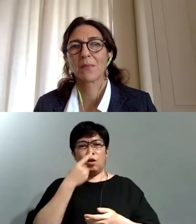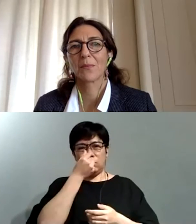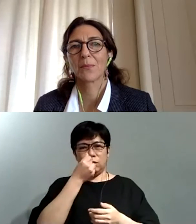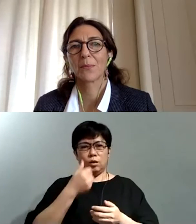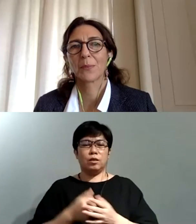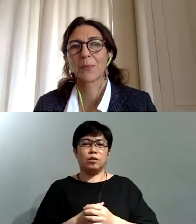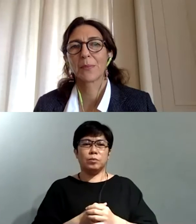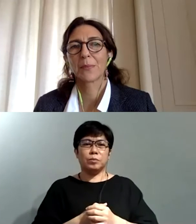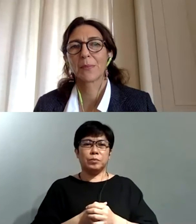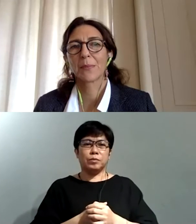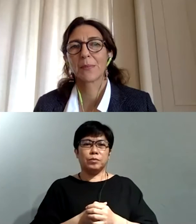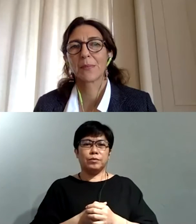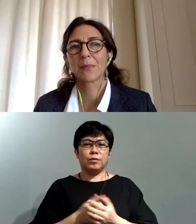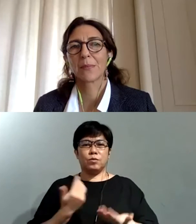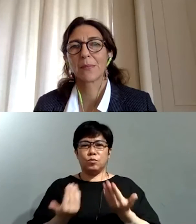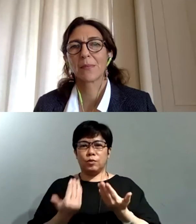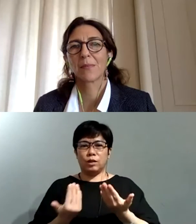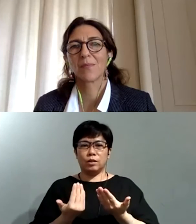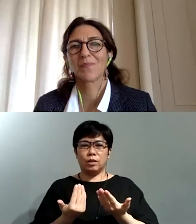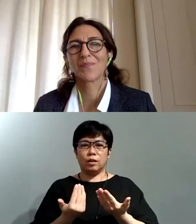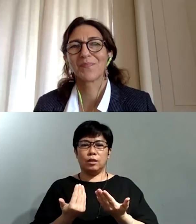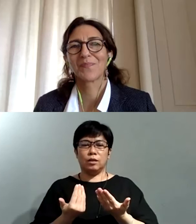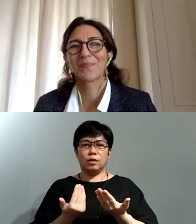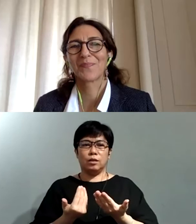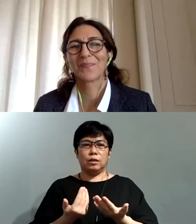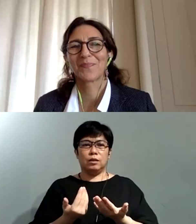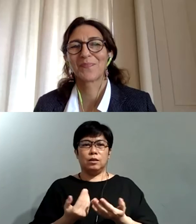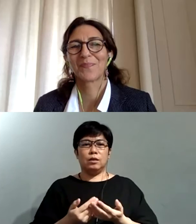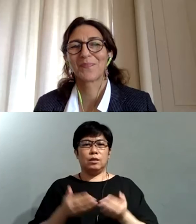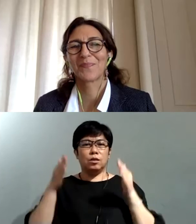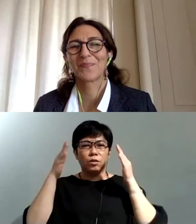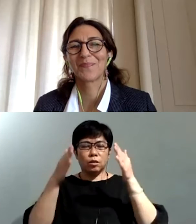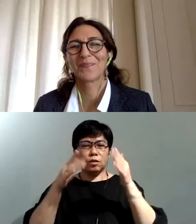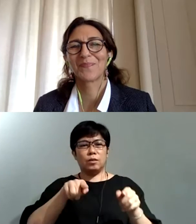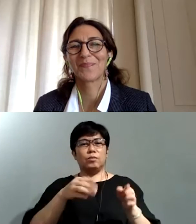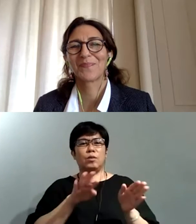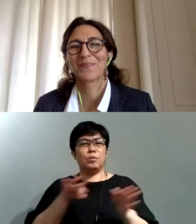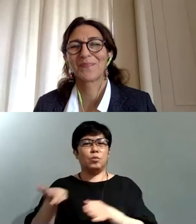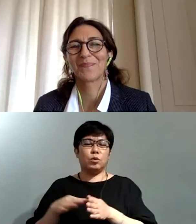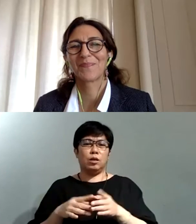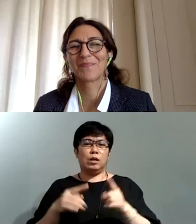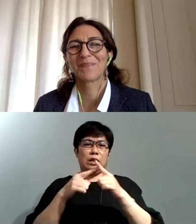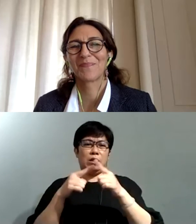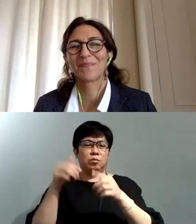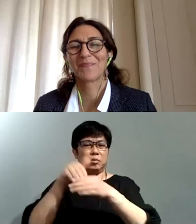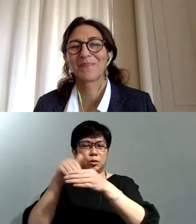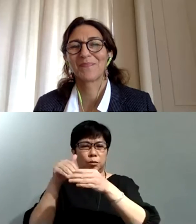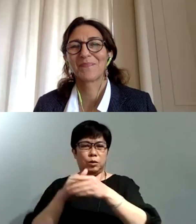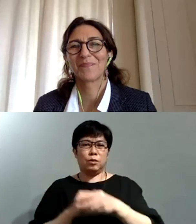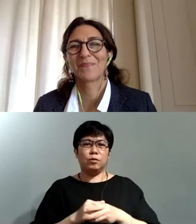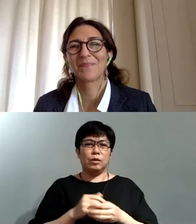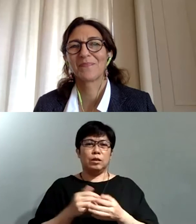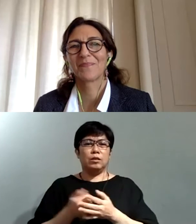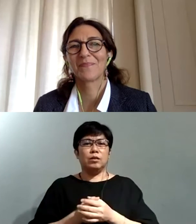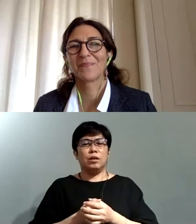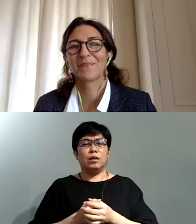shift to another focus is polling. When we don't have the votes or we can't vote every time, polling would